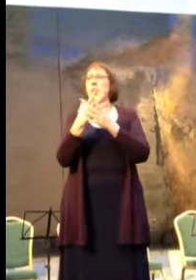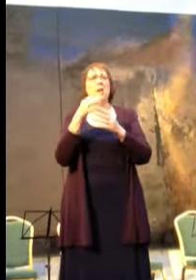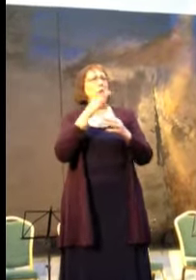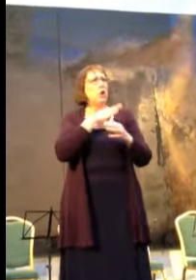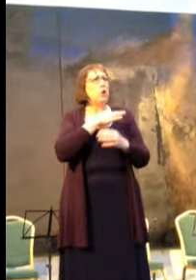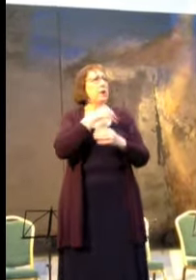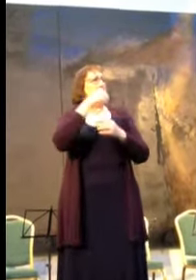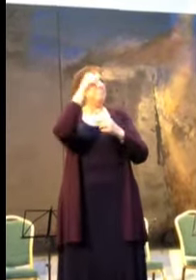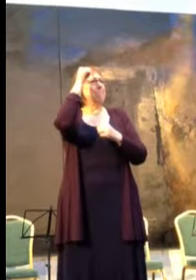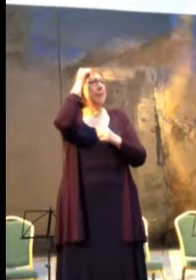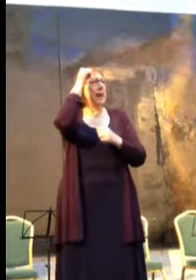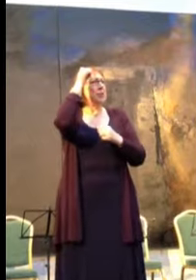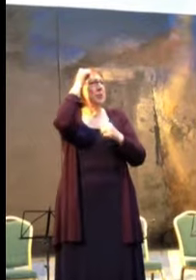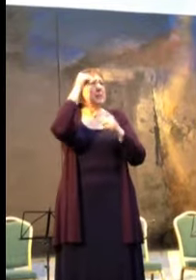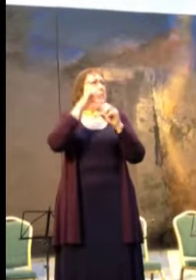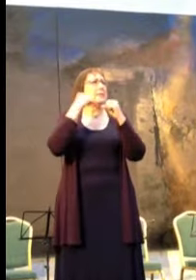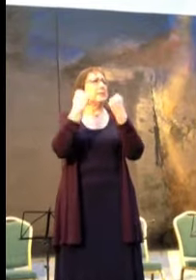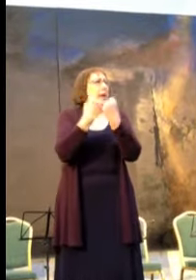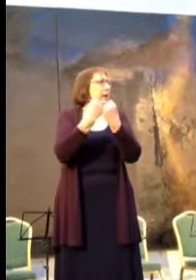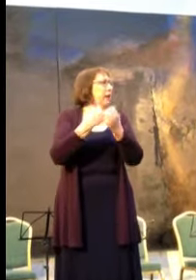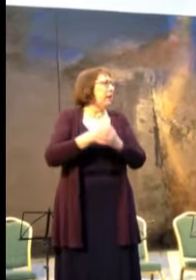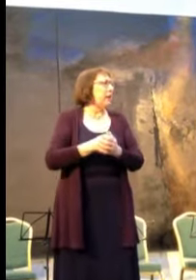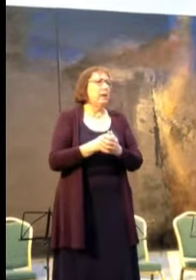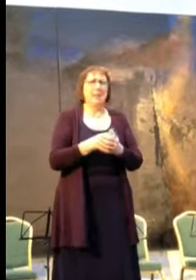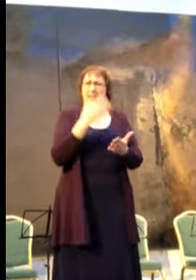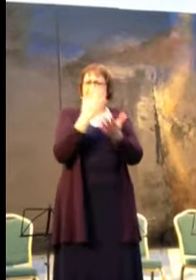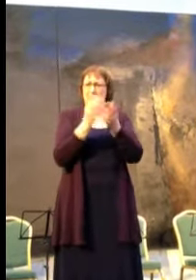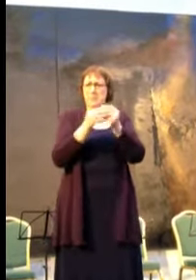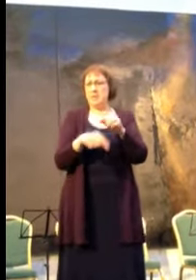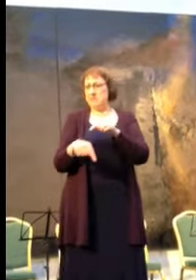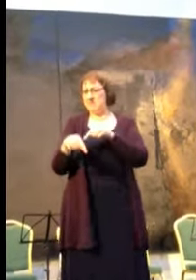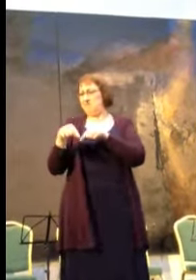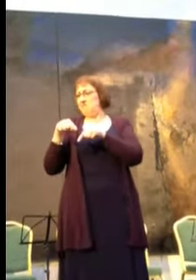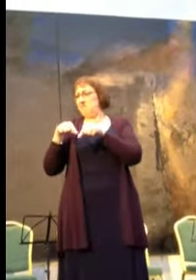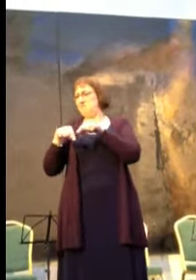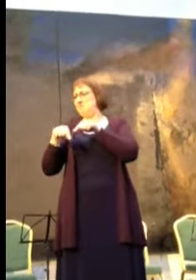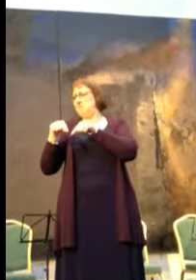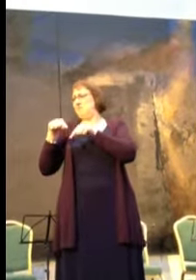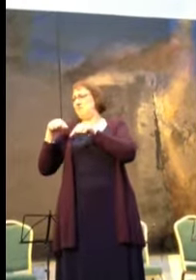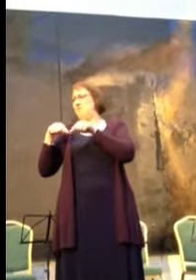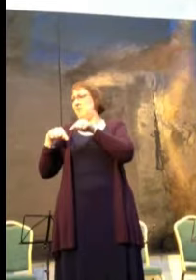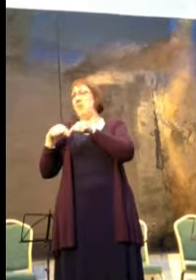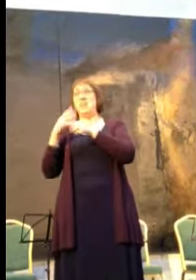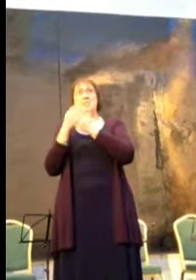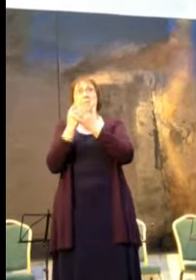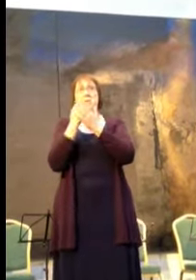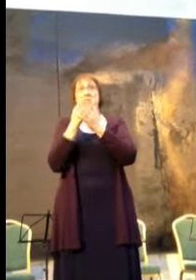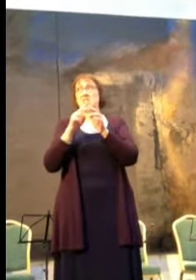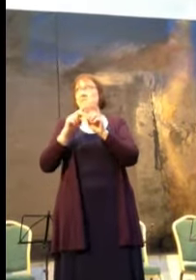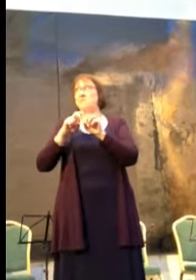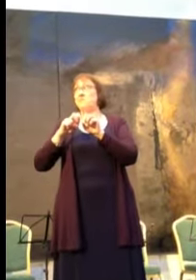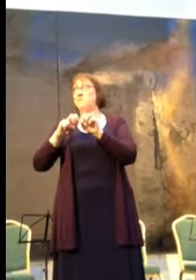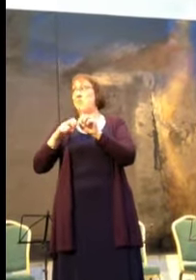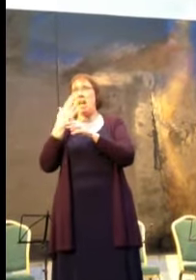social consciousness. It stops things going bad, and some things can slide back in terms